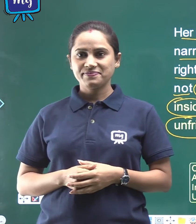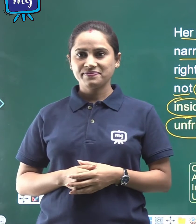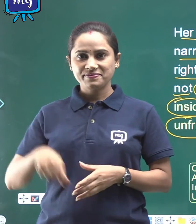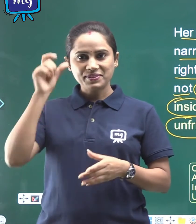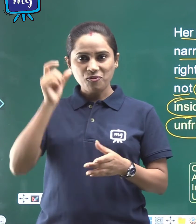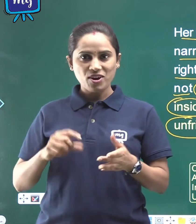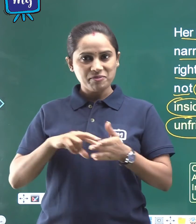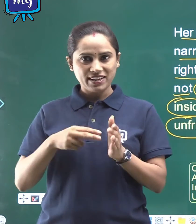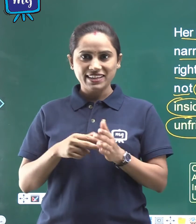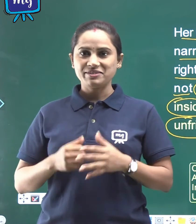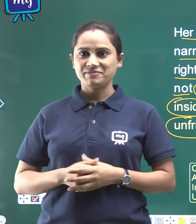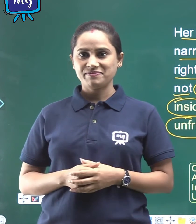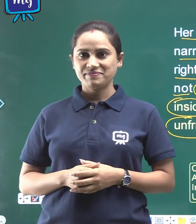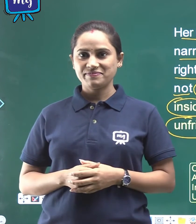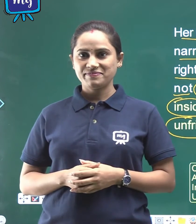Word meaning: